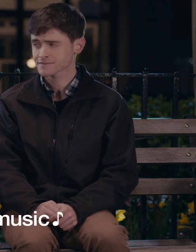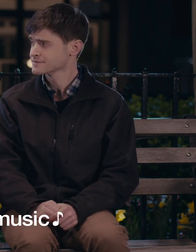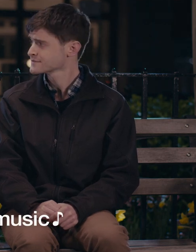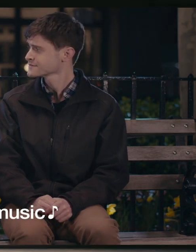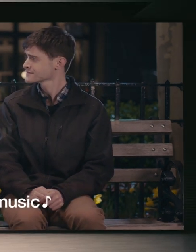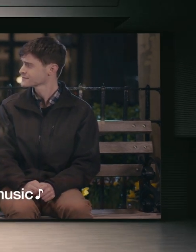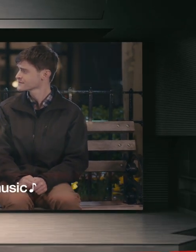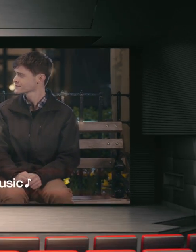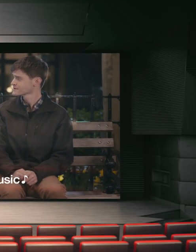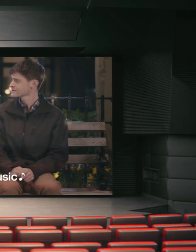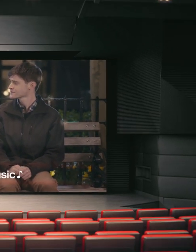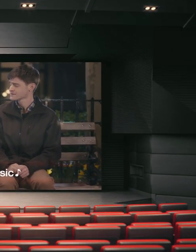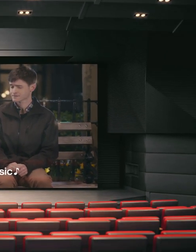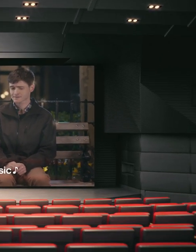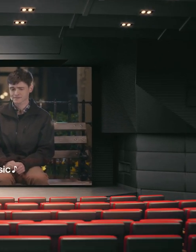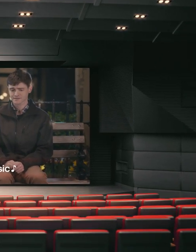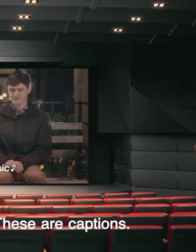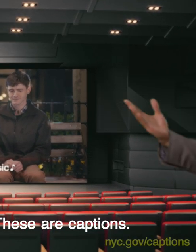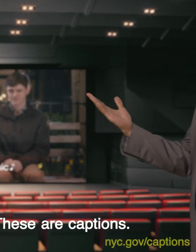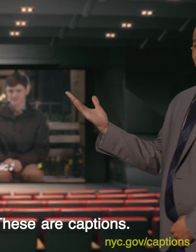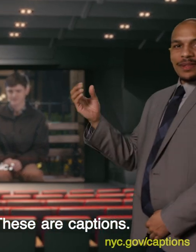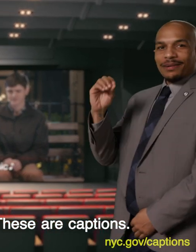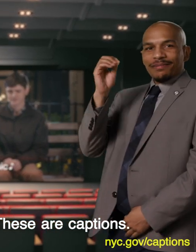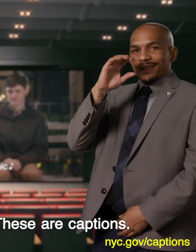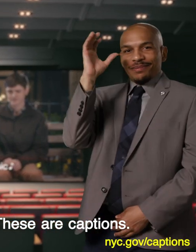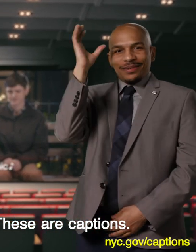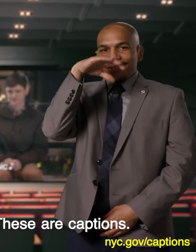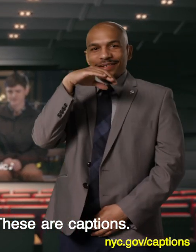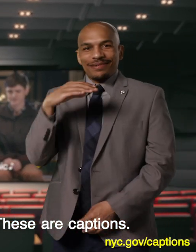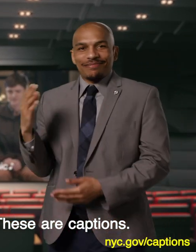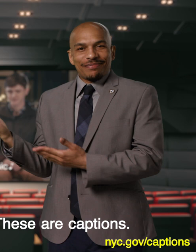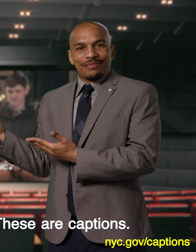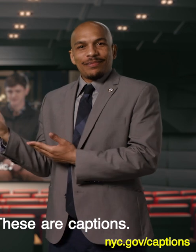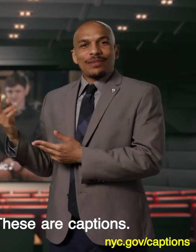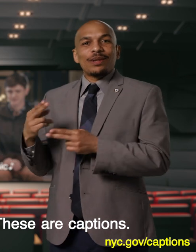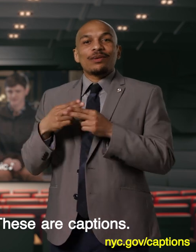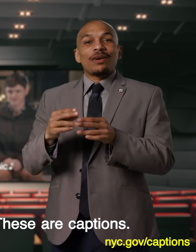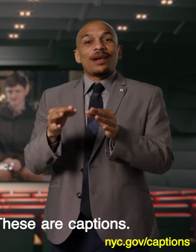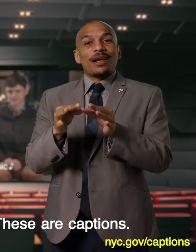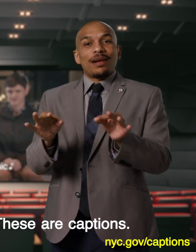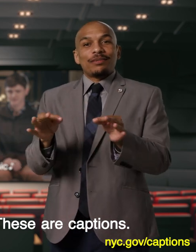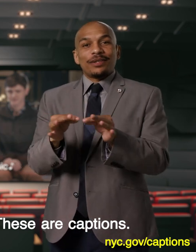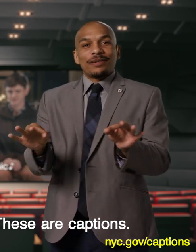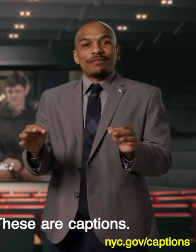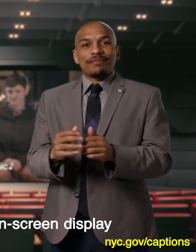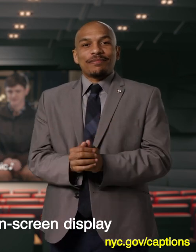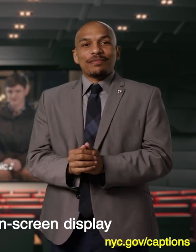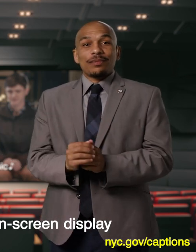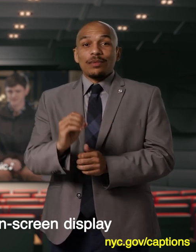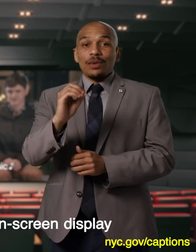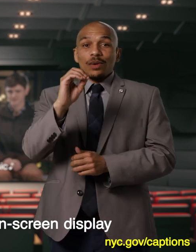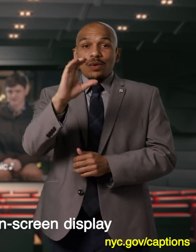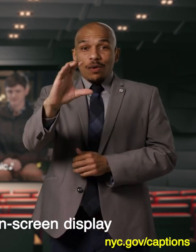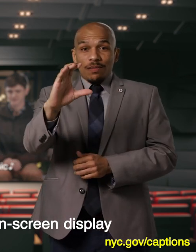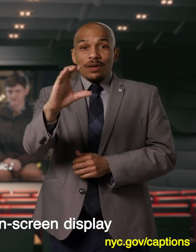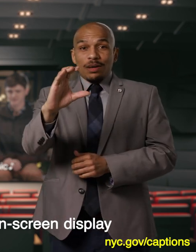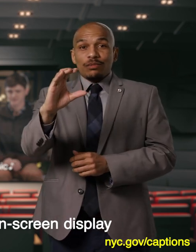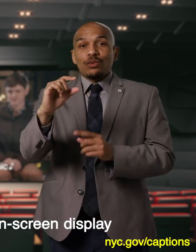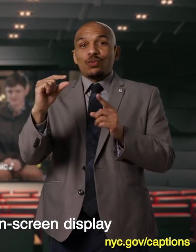A man begins signing in ASL. Nothing mysterious there. These are captions. Open captions